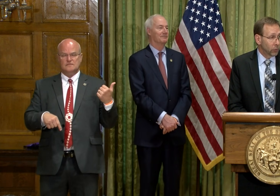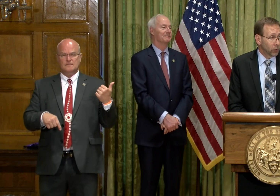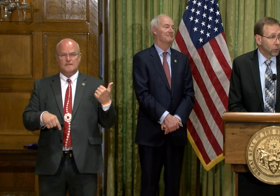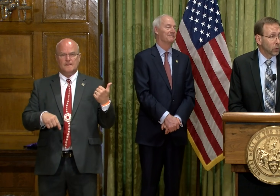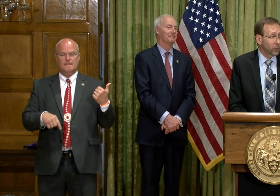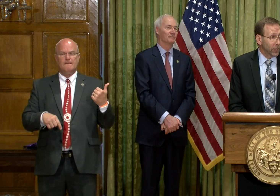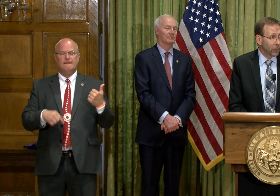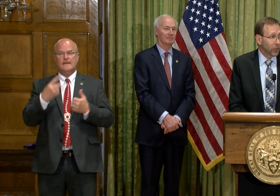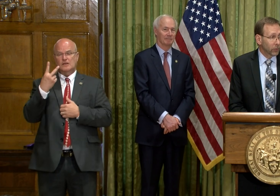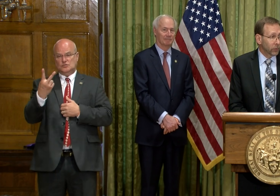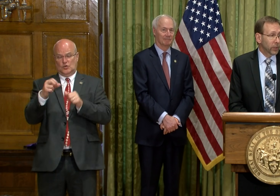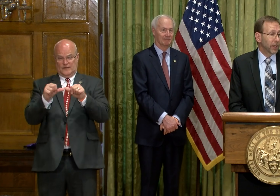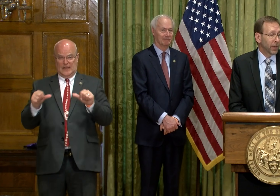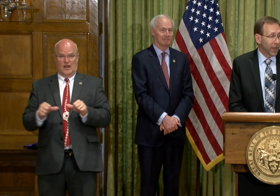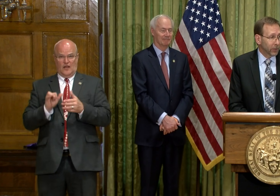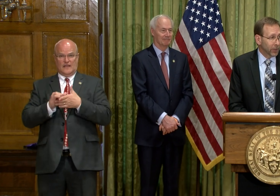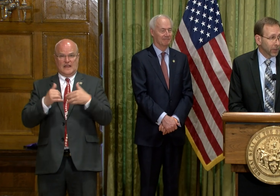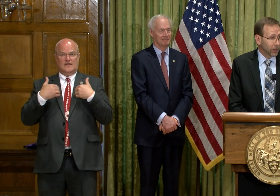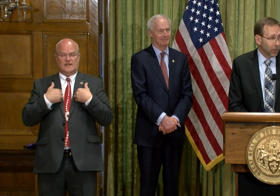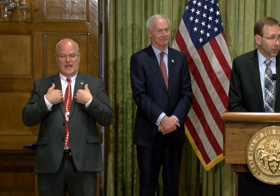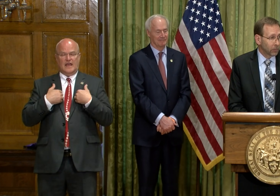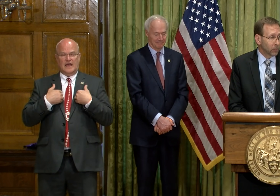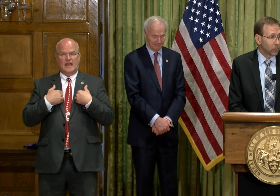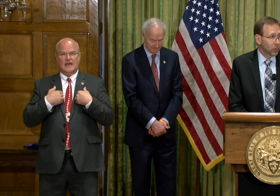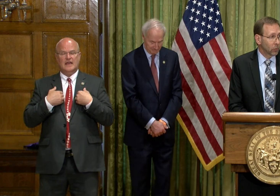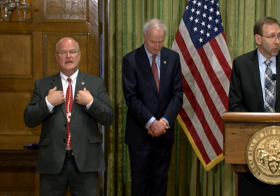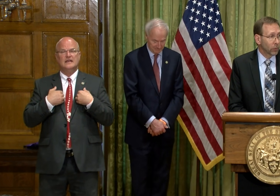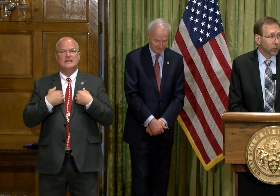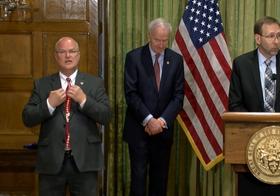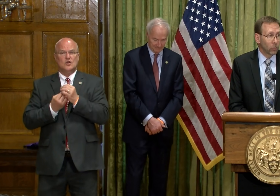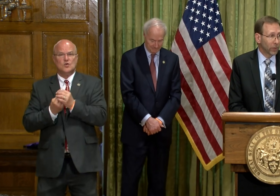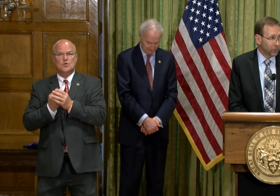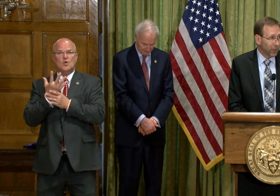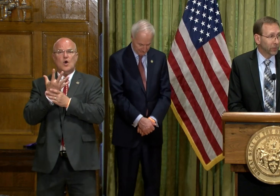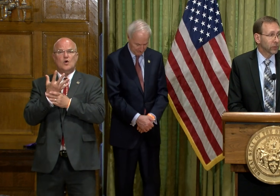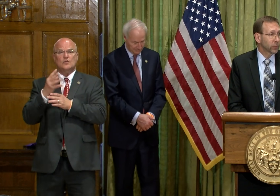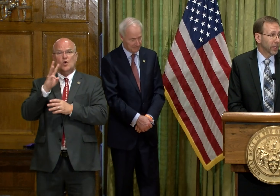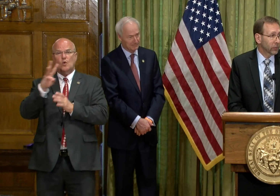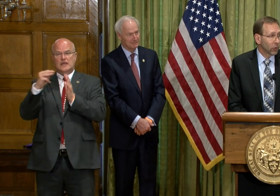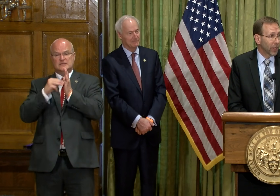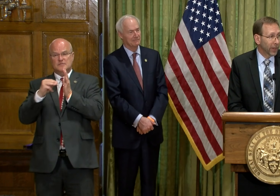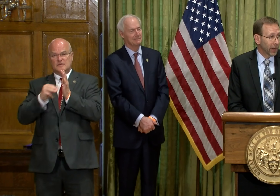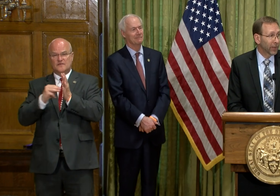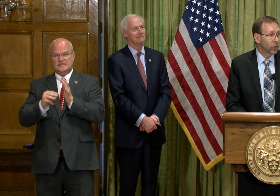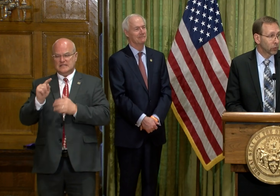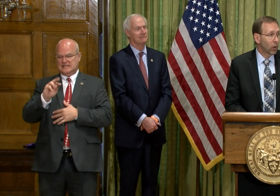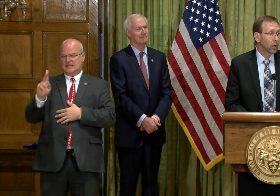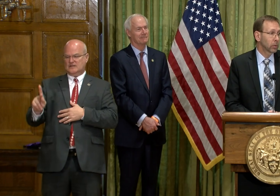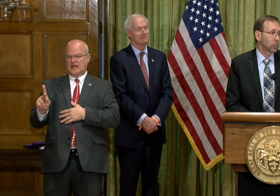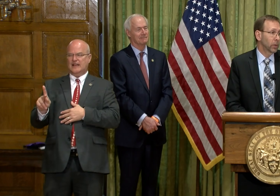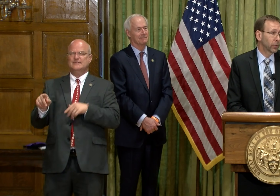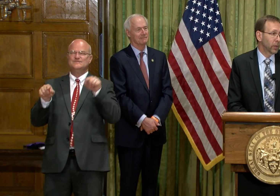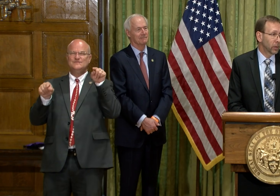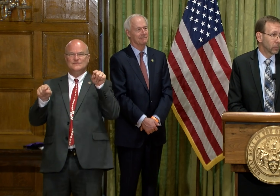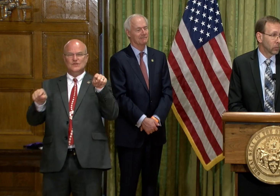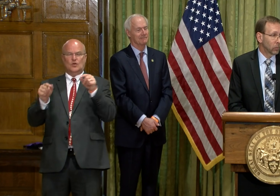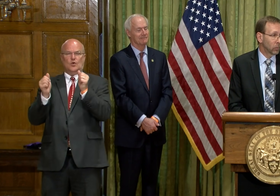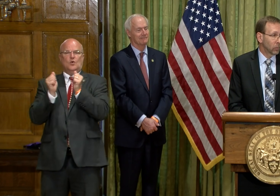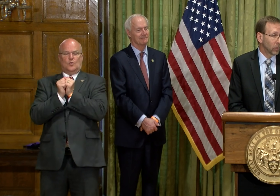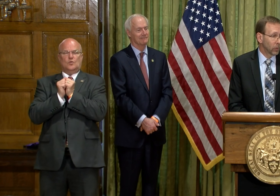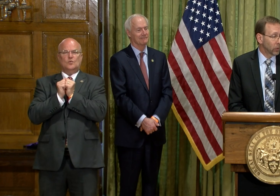affecting us? Two of the areas that have had growth are West Memphis and Texarkana, and those are